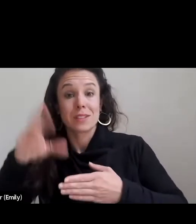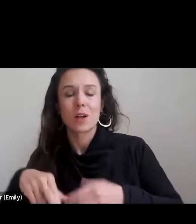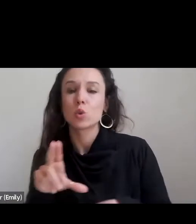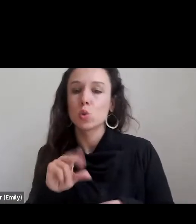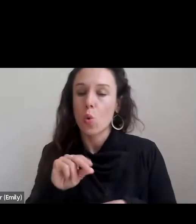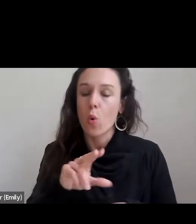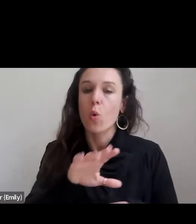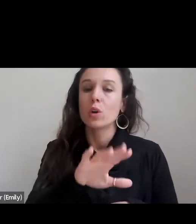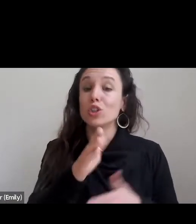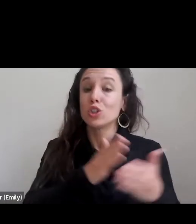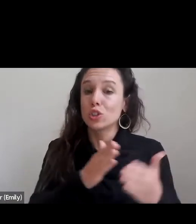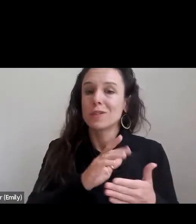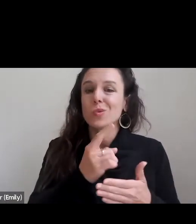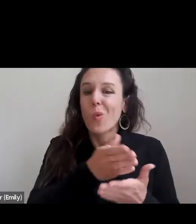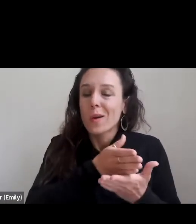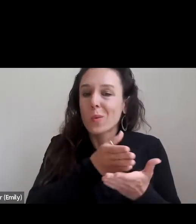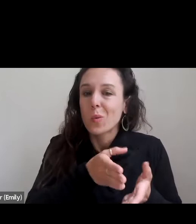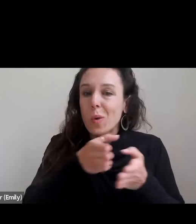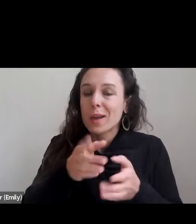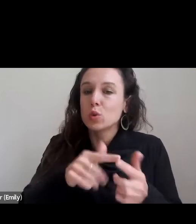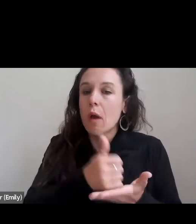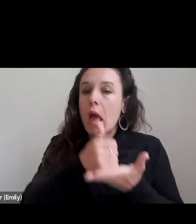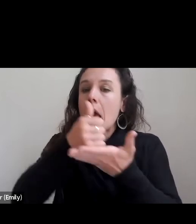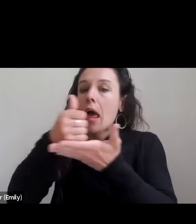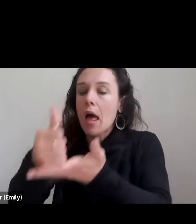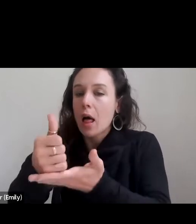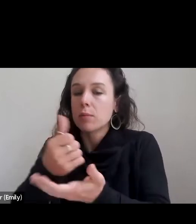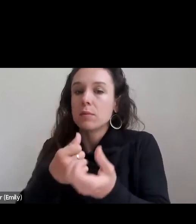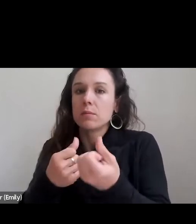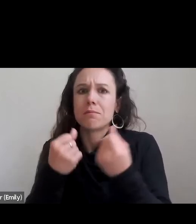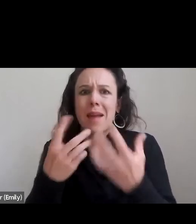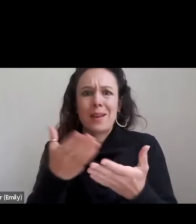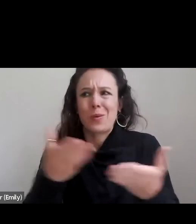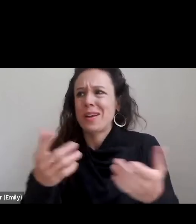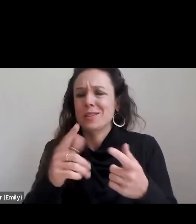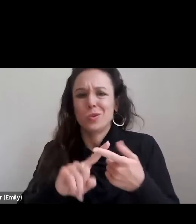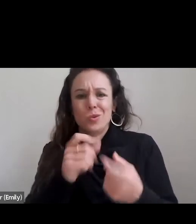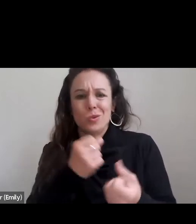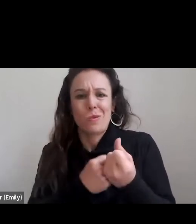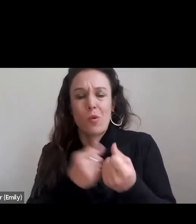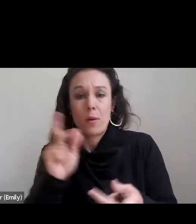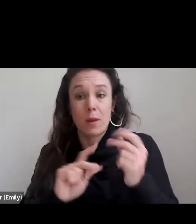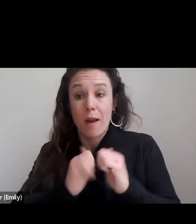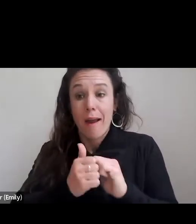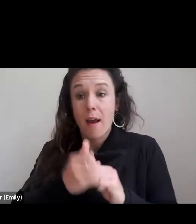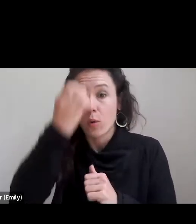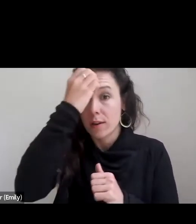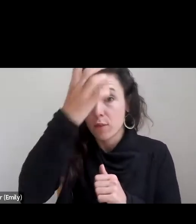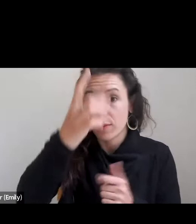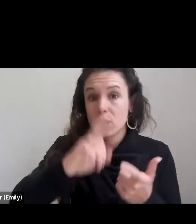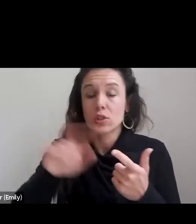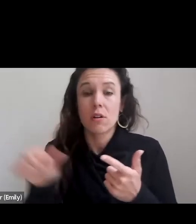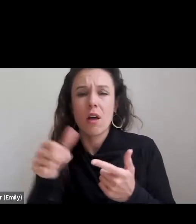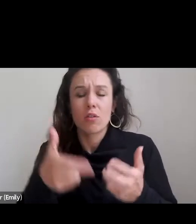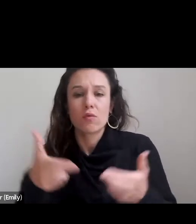outcome. But there are lots of ways to support people through information and through other resources